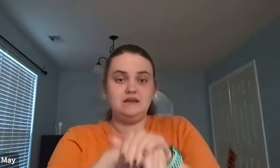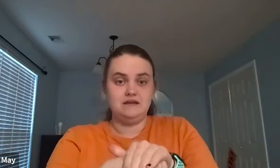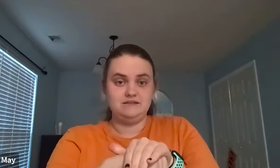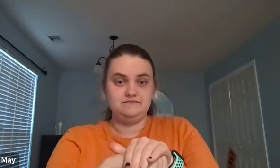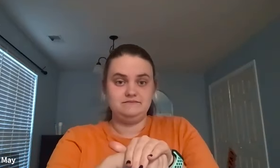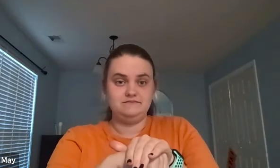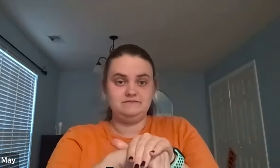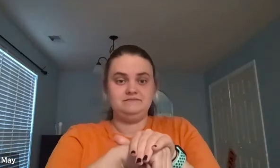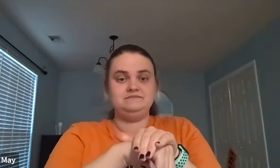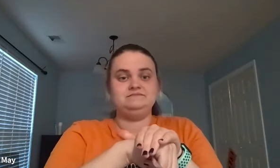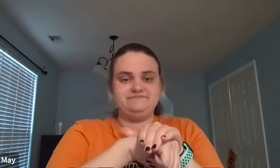night.